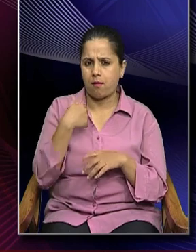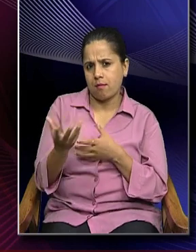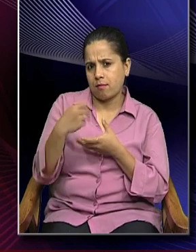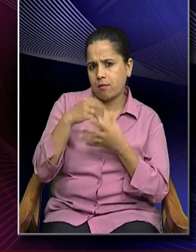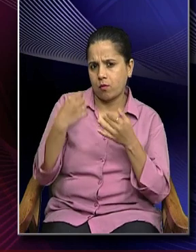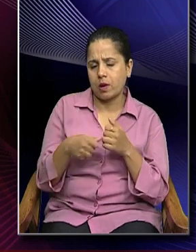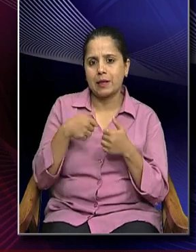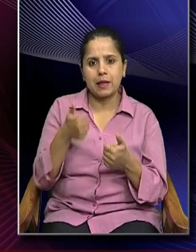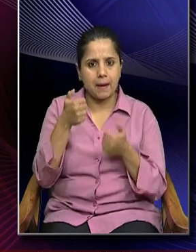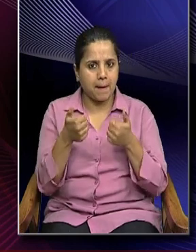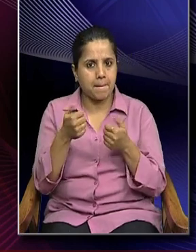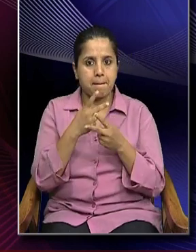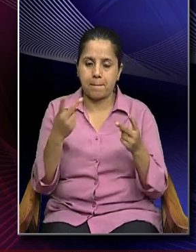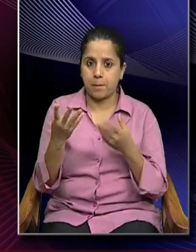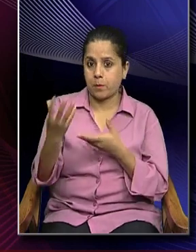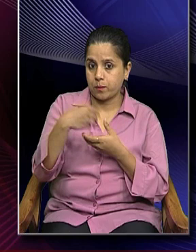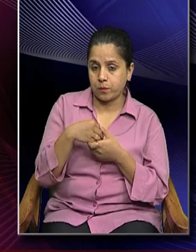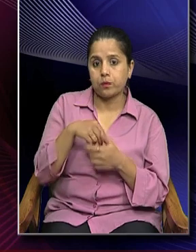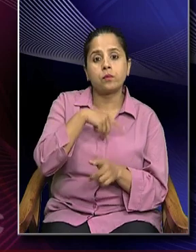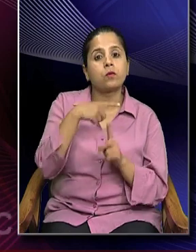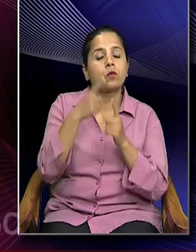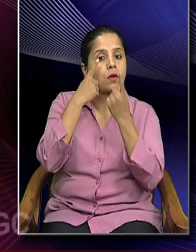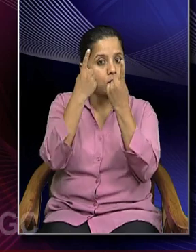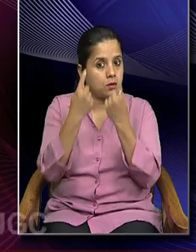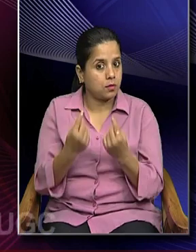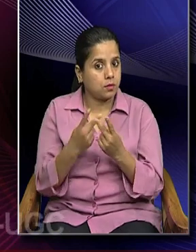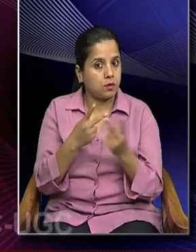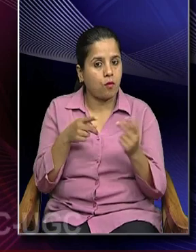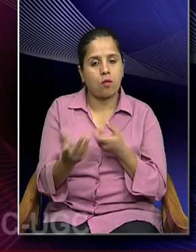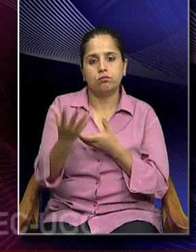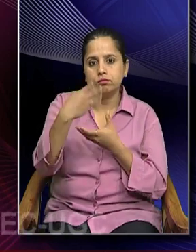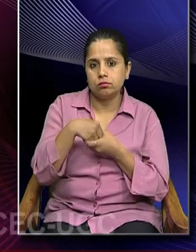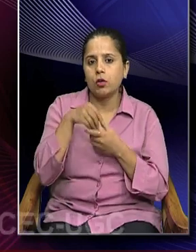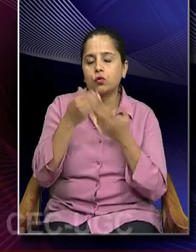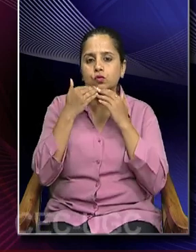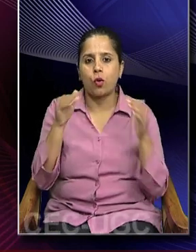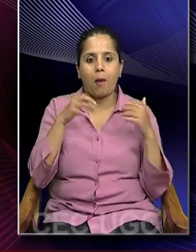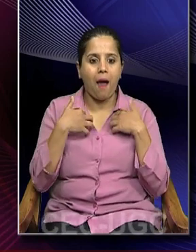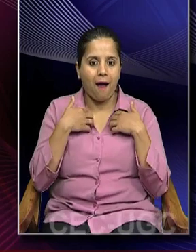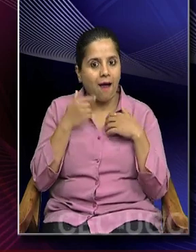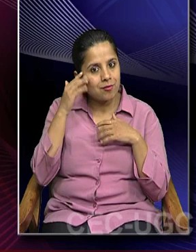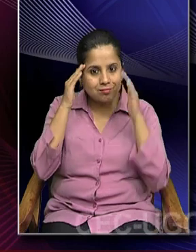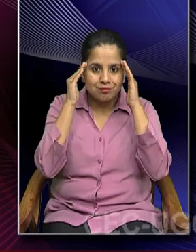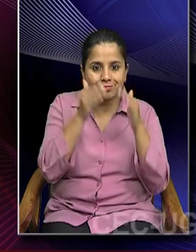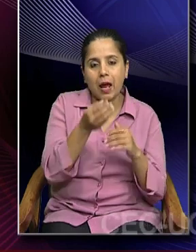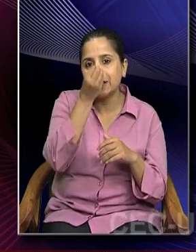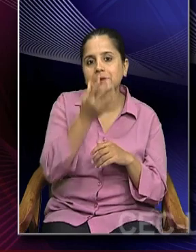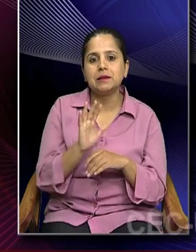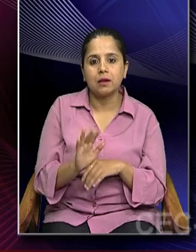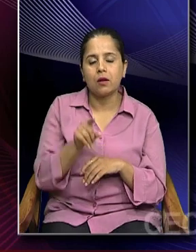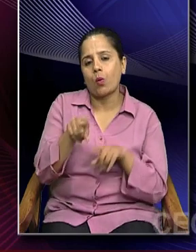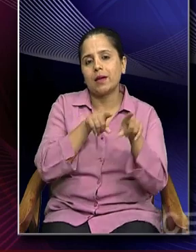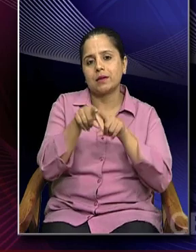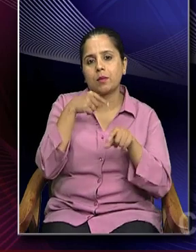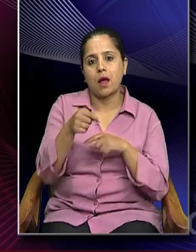a game element into the assessment to engage the students. Like, for example,